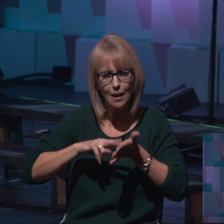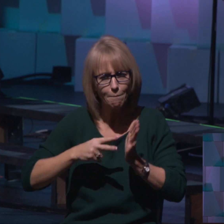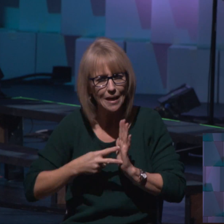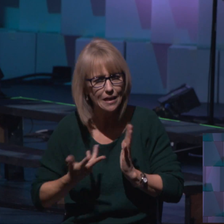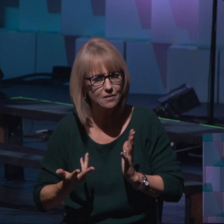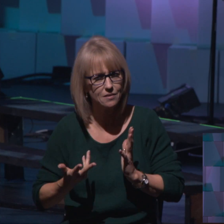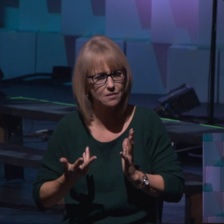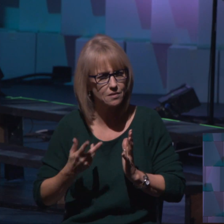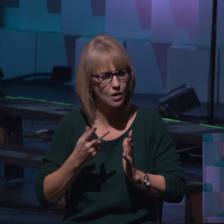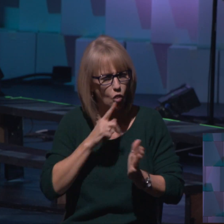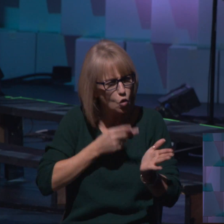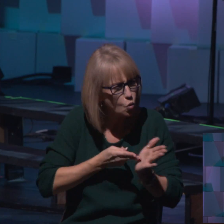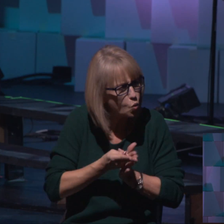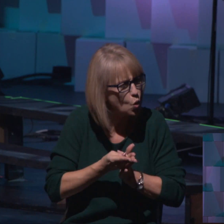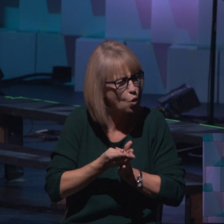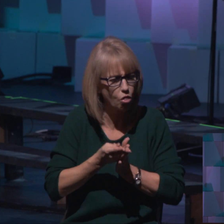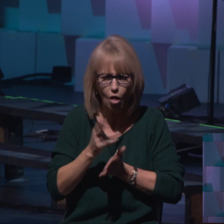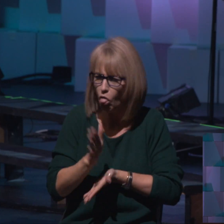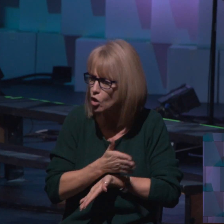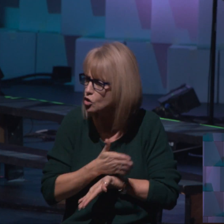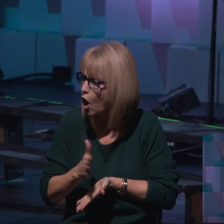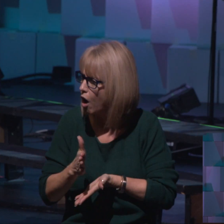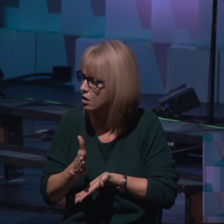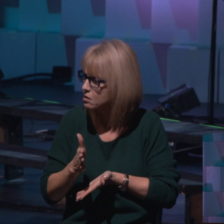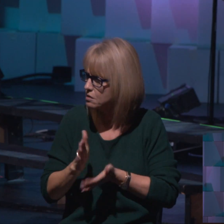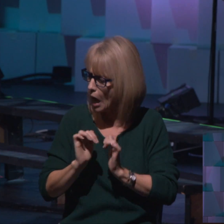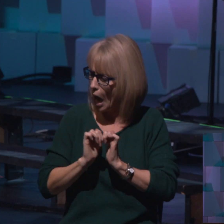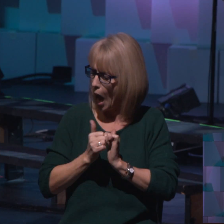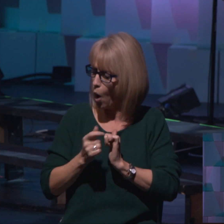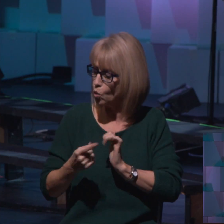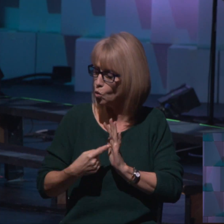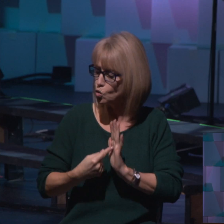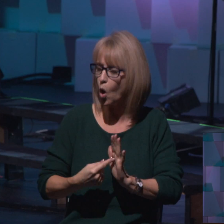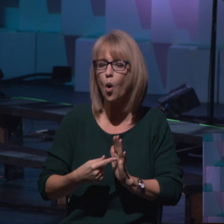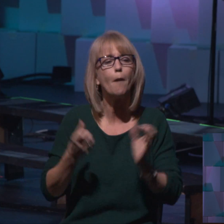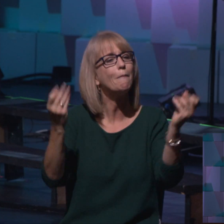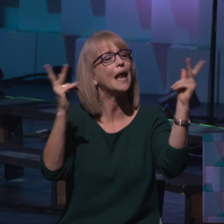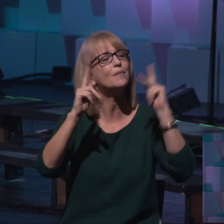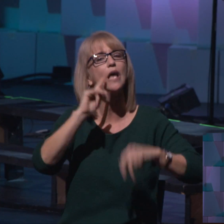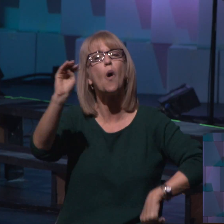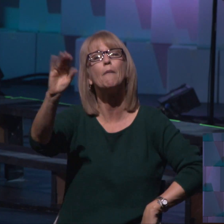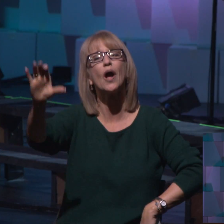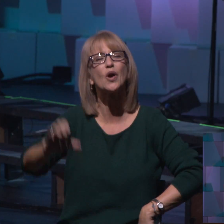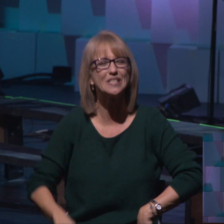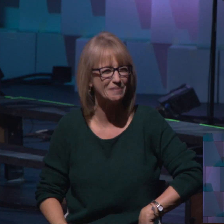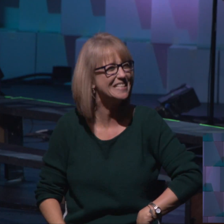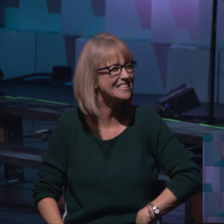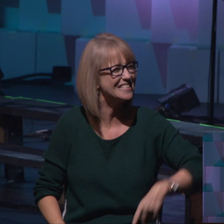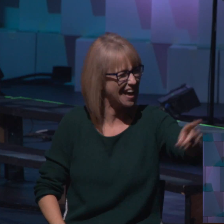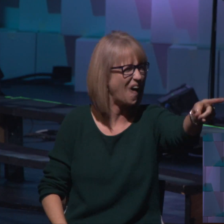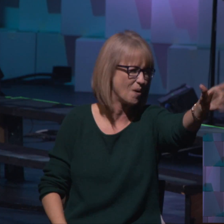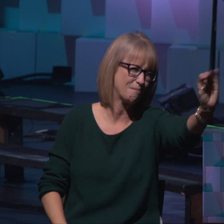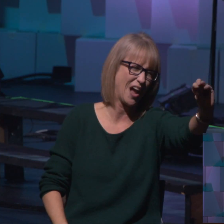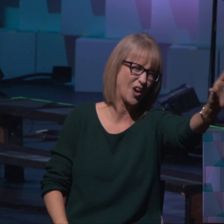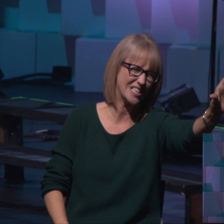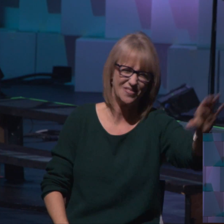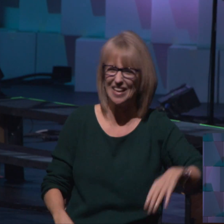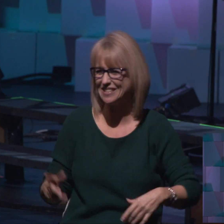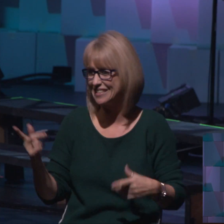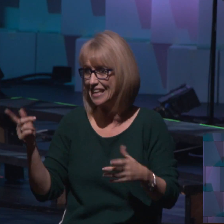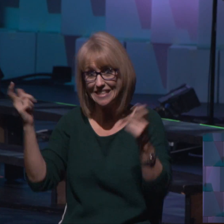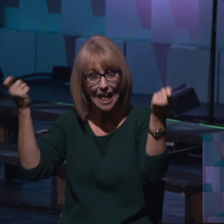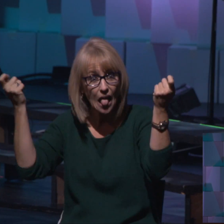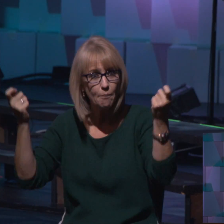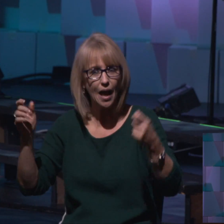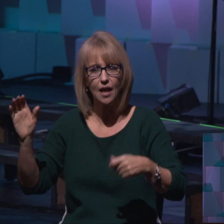truth of this? And if so, how do we live it out? A lot of people say Merry Christmas. We talk about Christmas. We celebrate Christmas. Obviously,